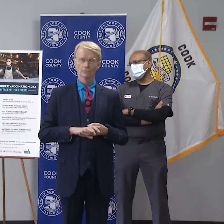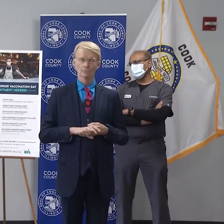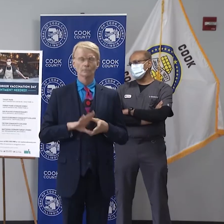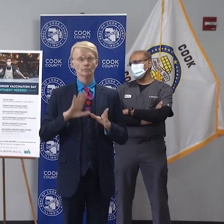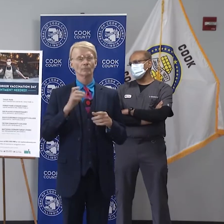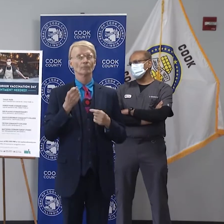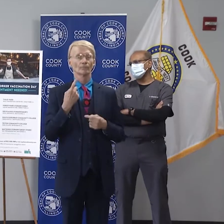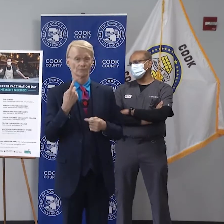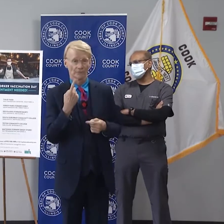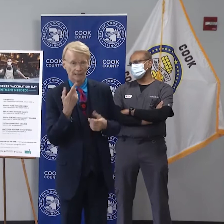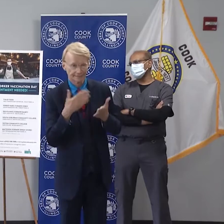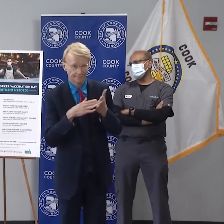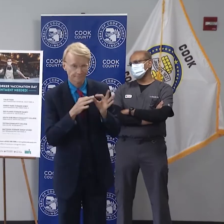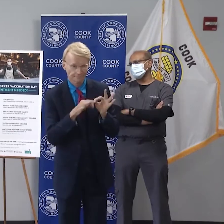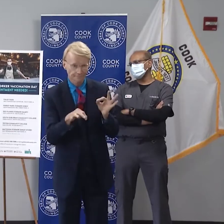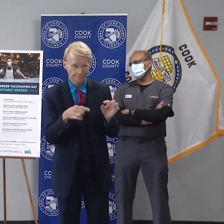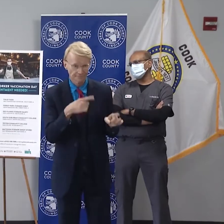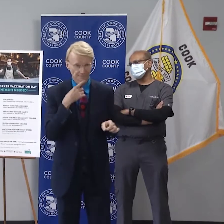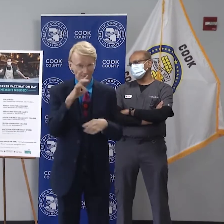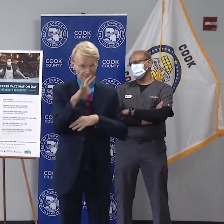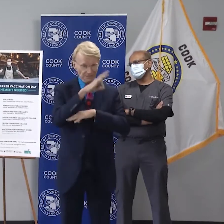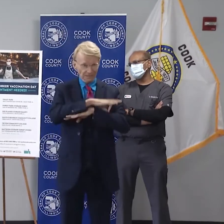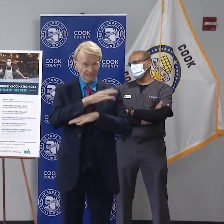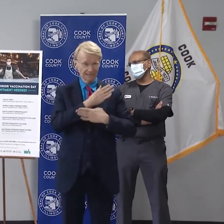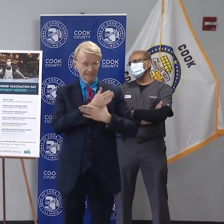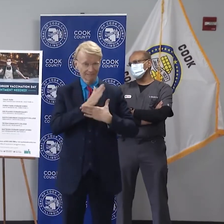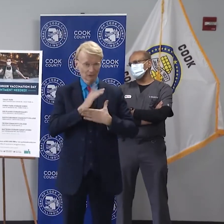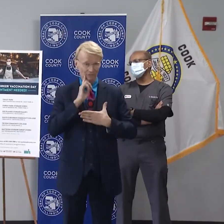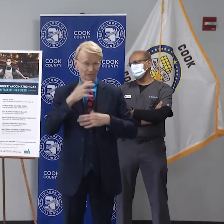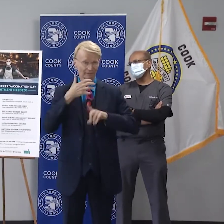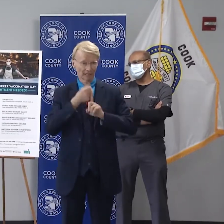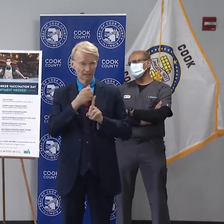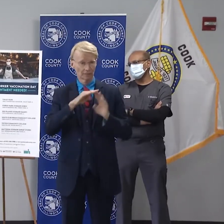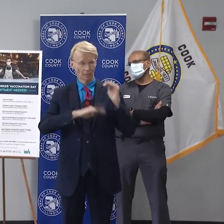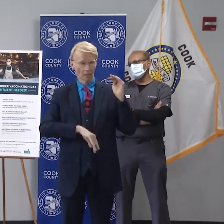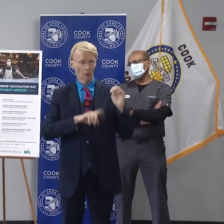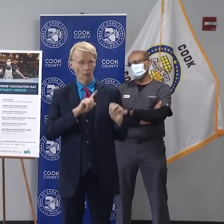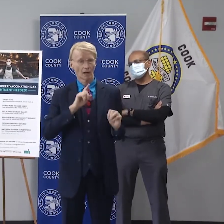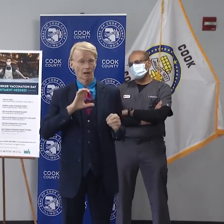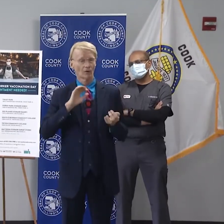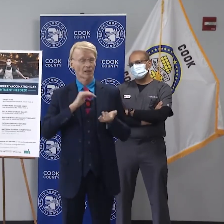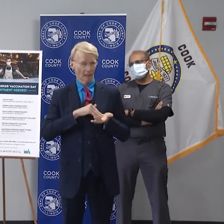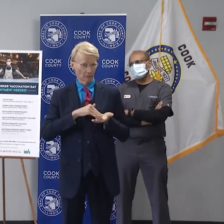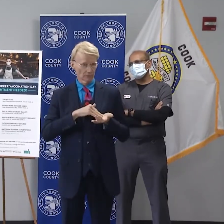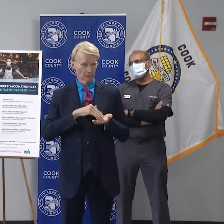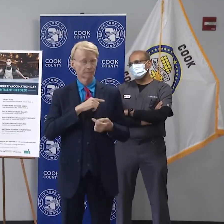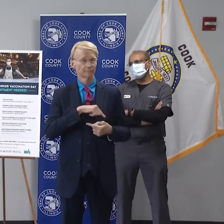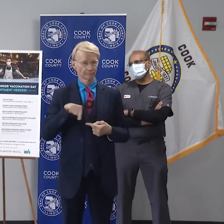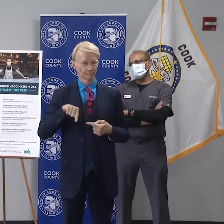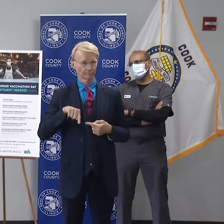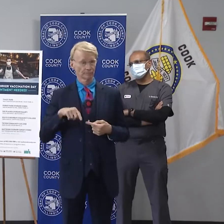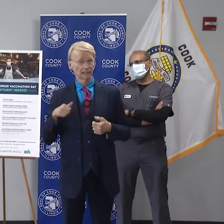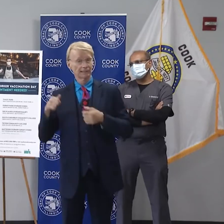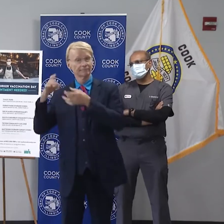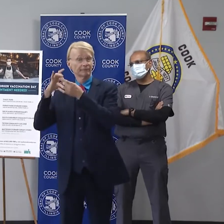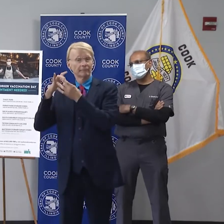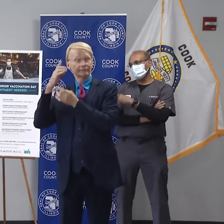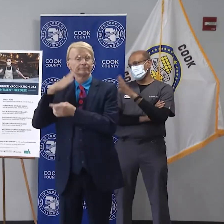All right, so the question is, the 7-day average for vaccinations is below 100,000. Do we have any comments on